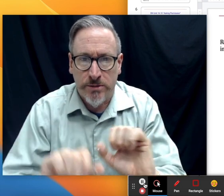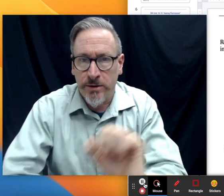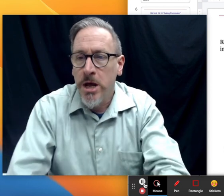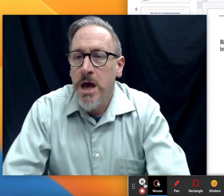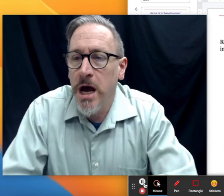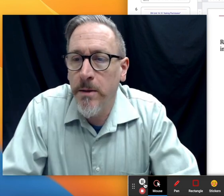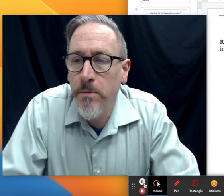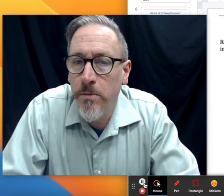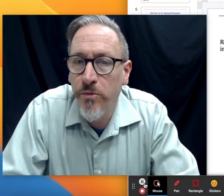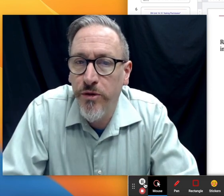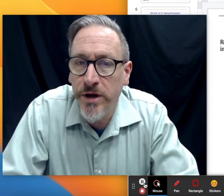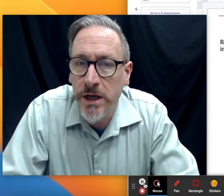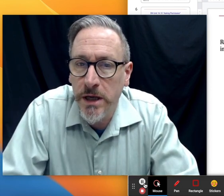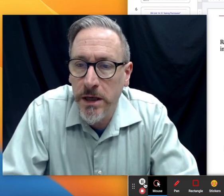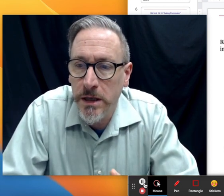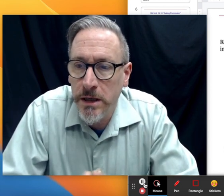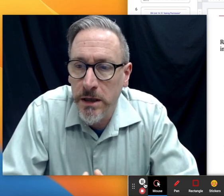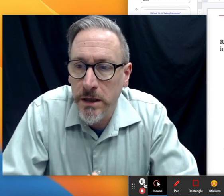interruption.